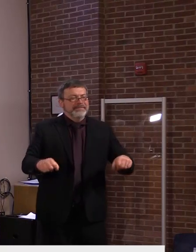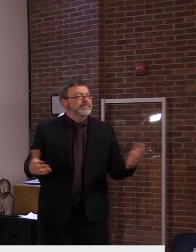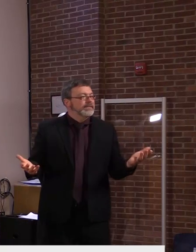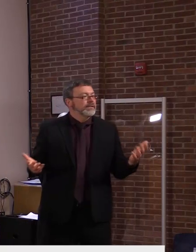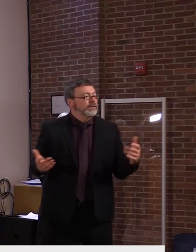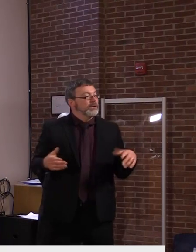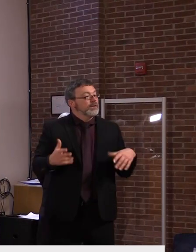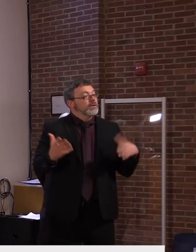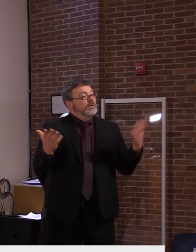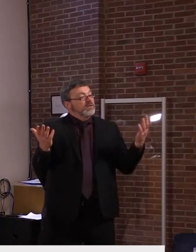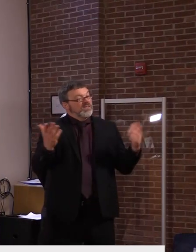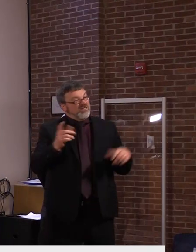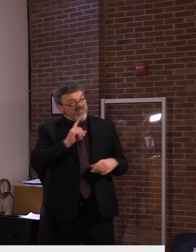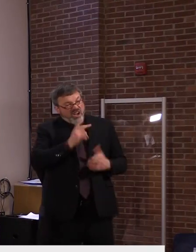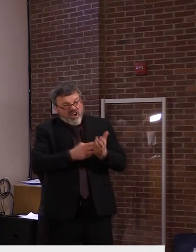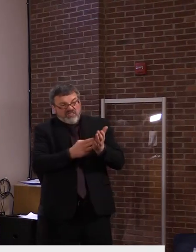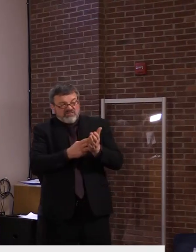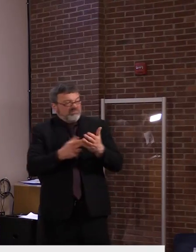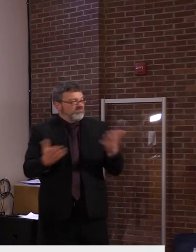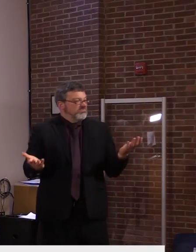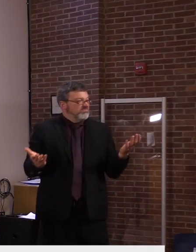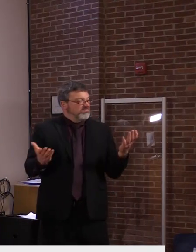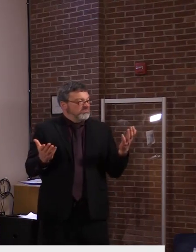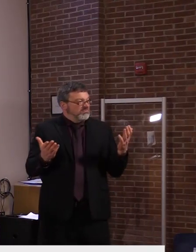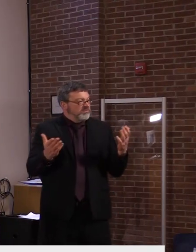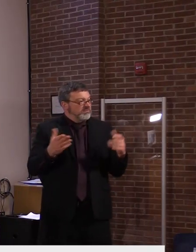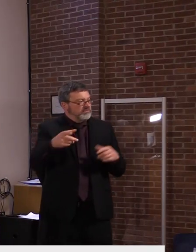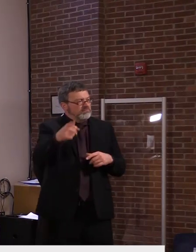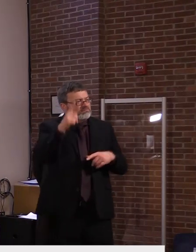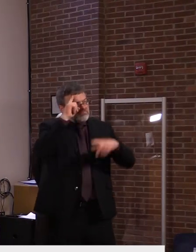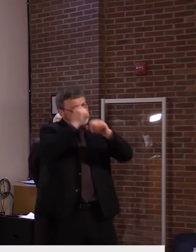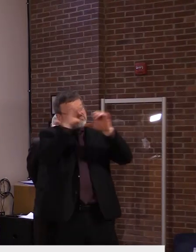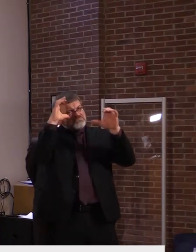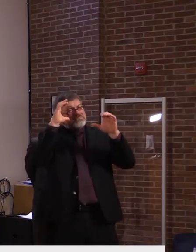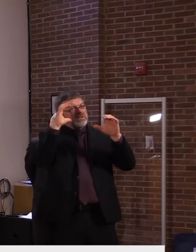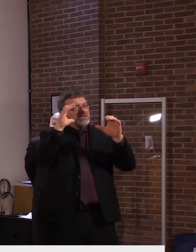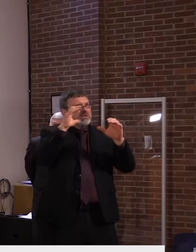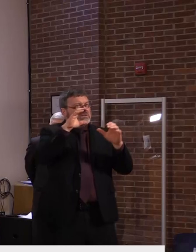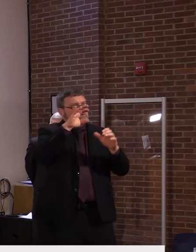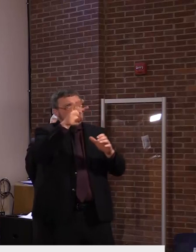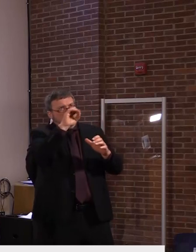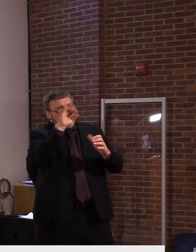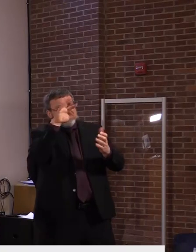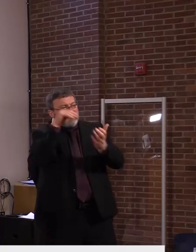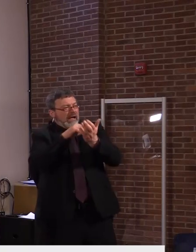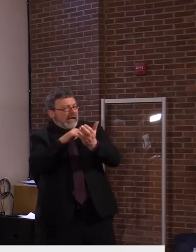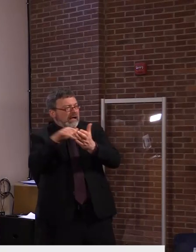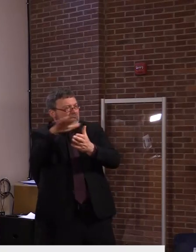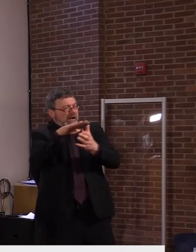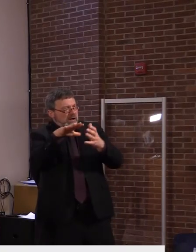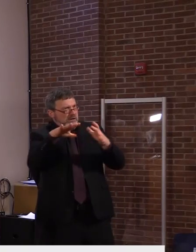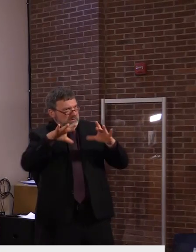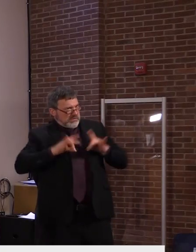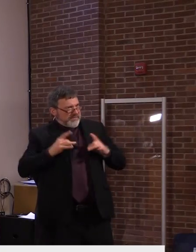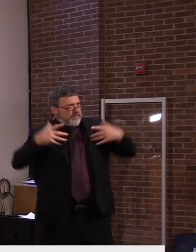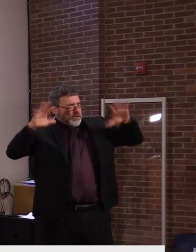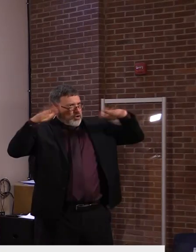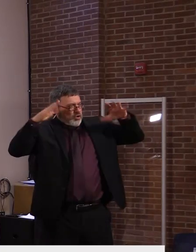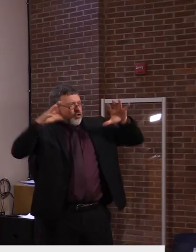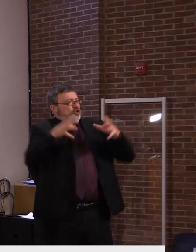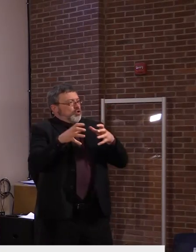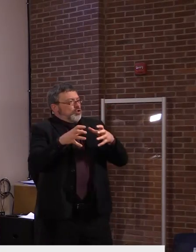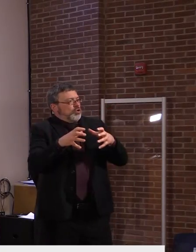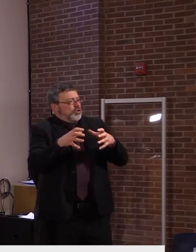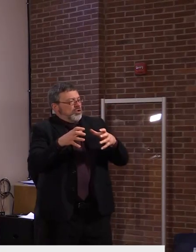is, even if we think about 40 to 50,000 people in Vermont having been infected, that's not a high percentage